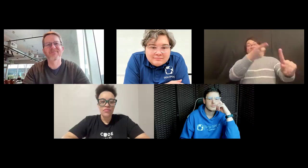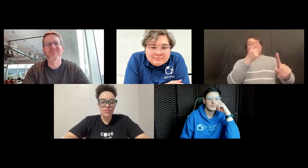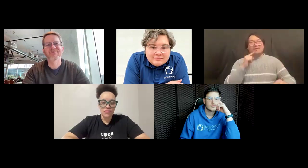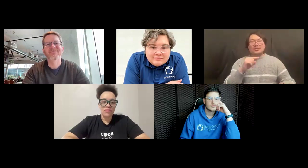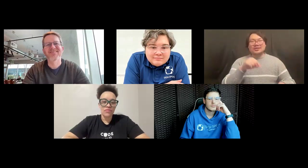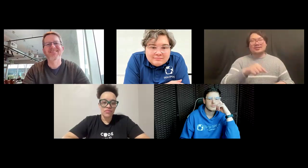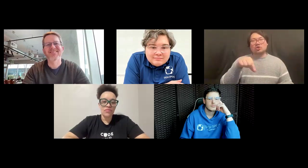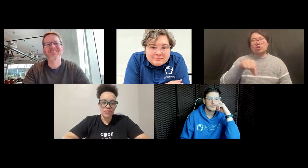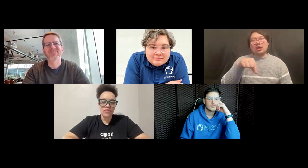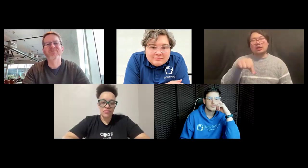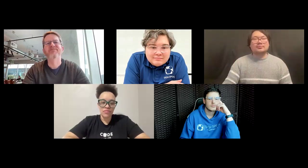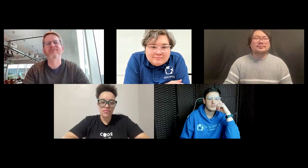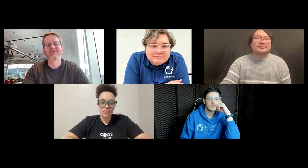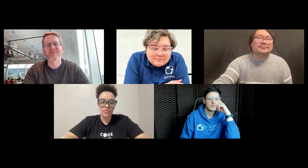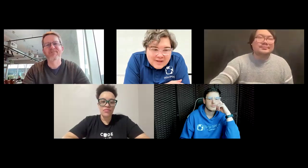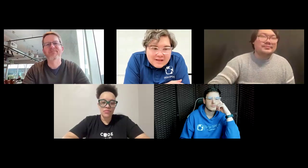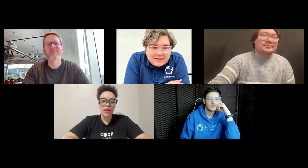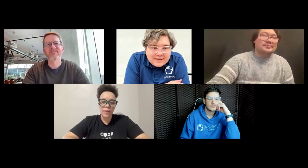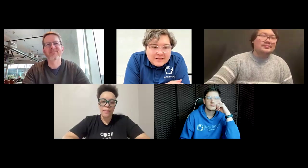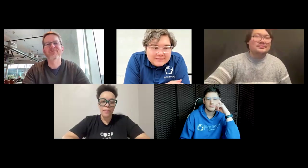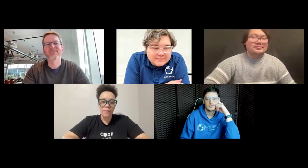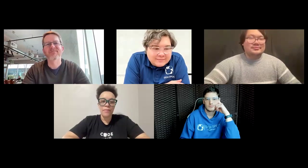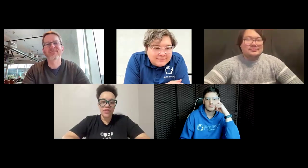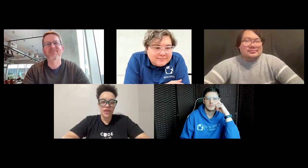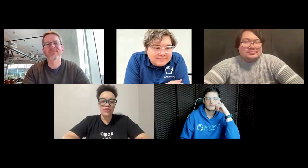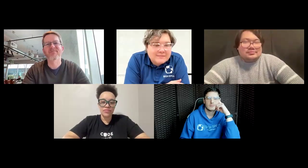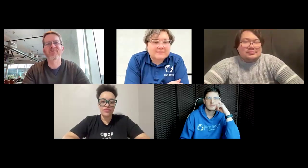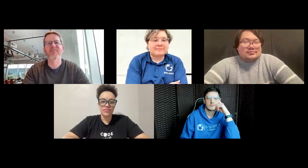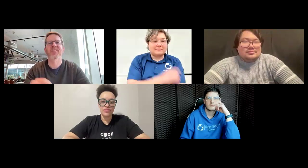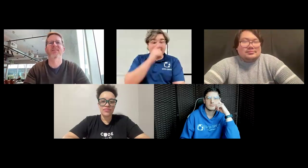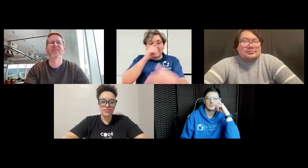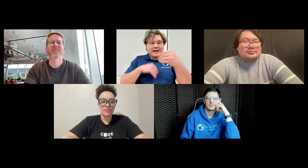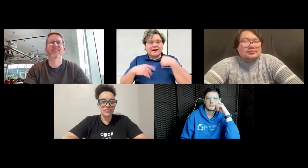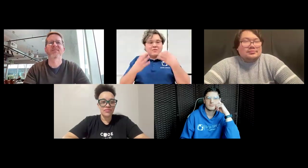it can feel like we're getting disconnected. So that is a big focus of ours for this coming quarter.